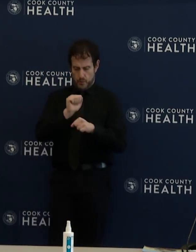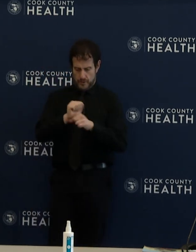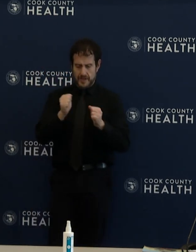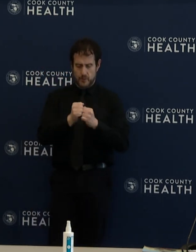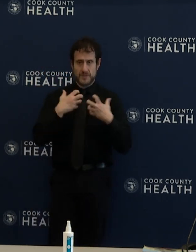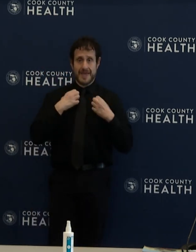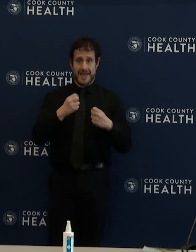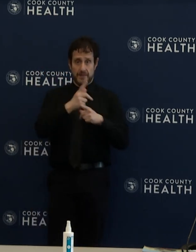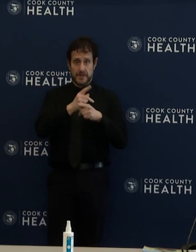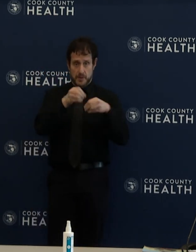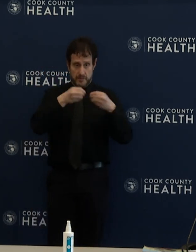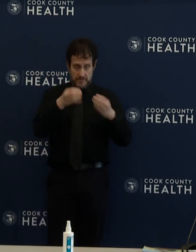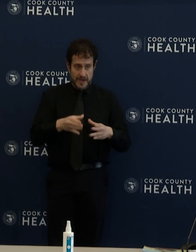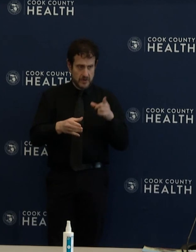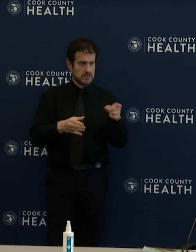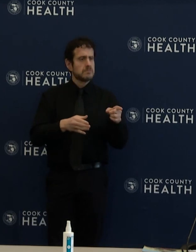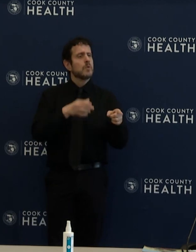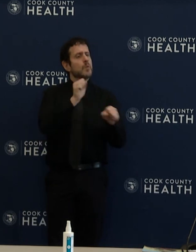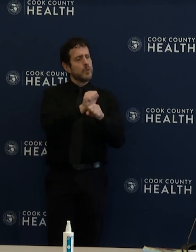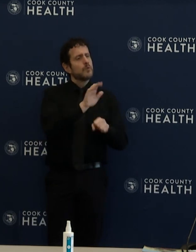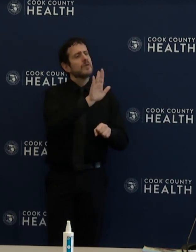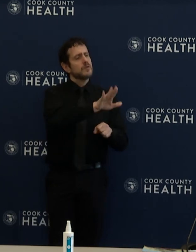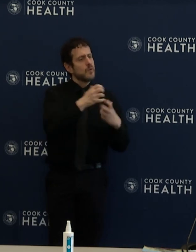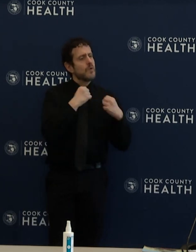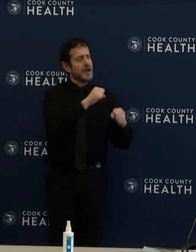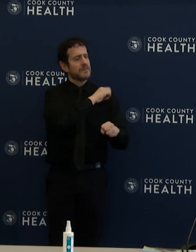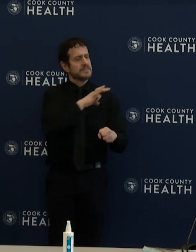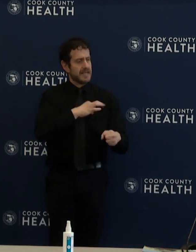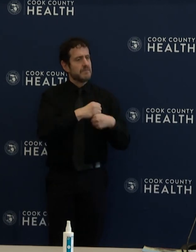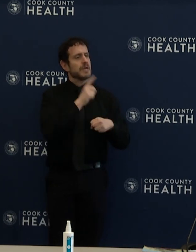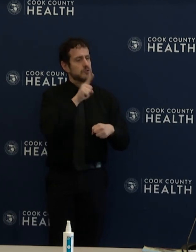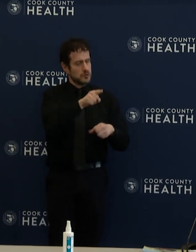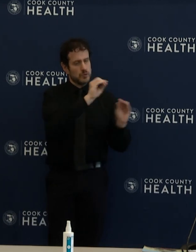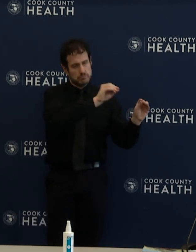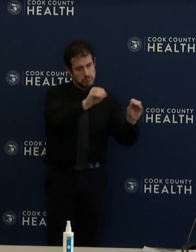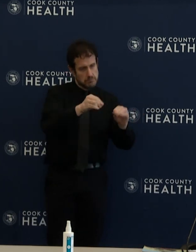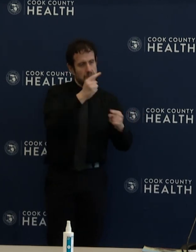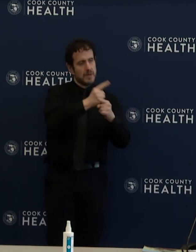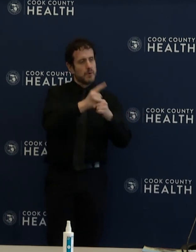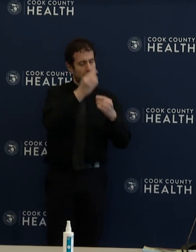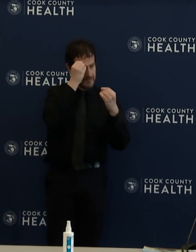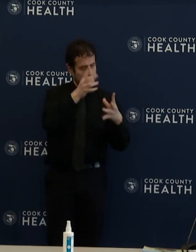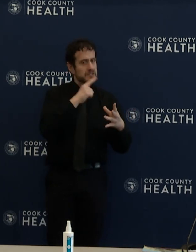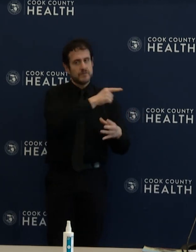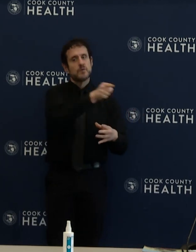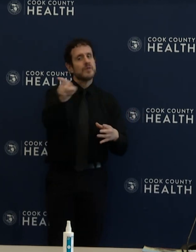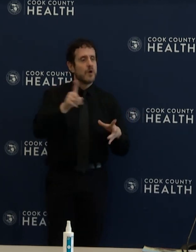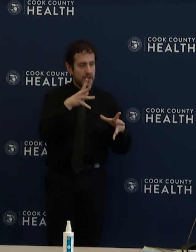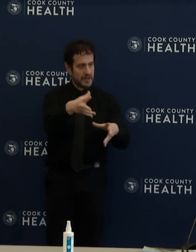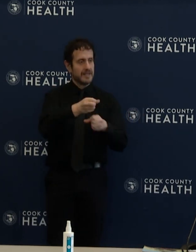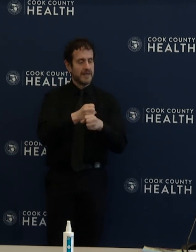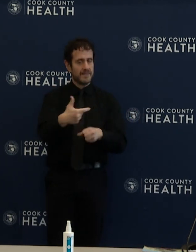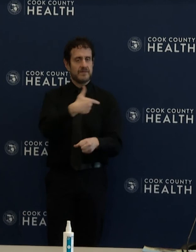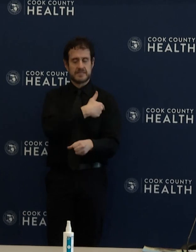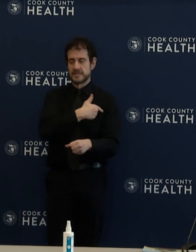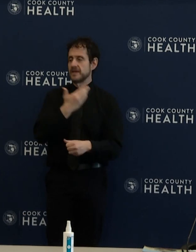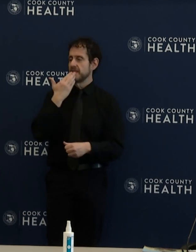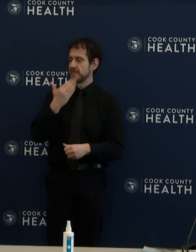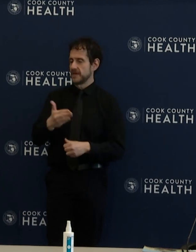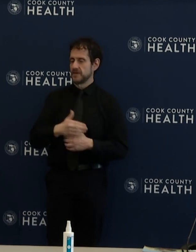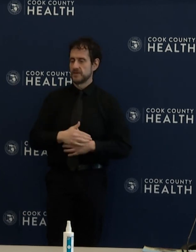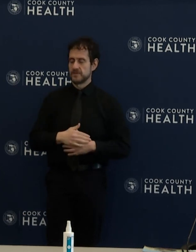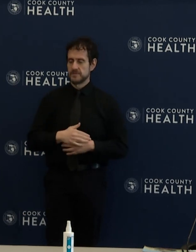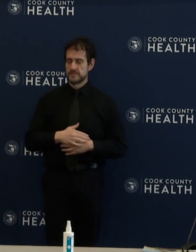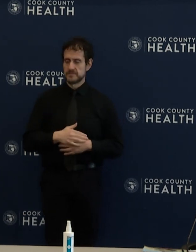get them to work with their health staff to make sure that they have the information they need to get immunized. Thank you. So the state may